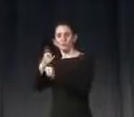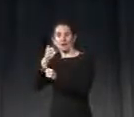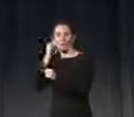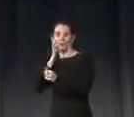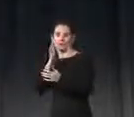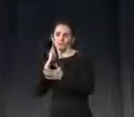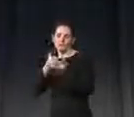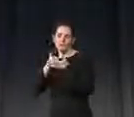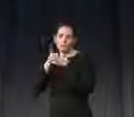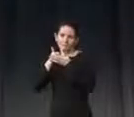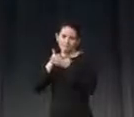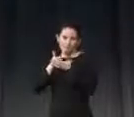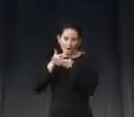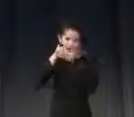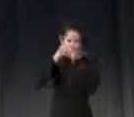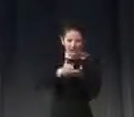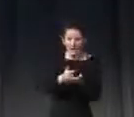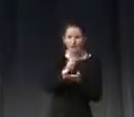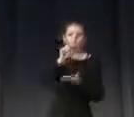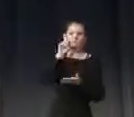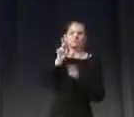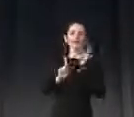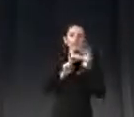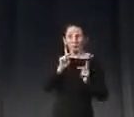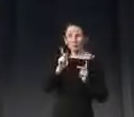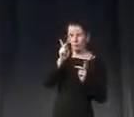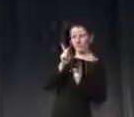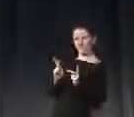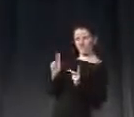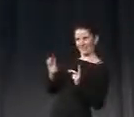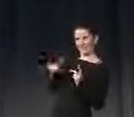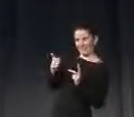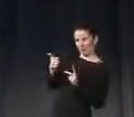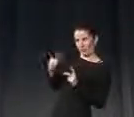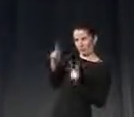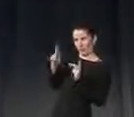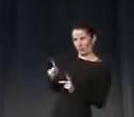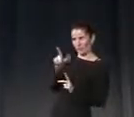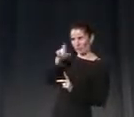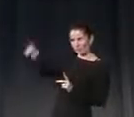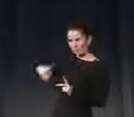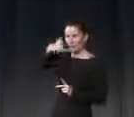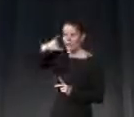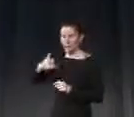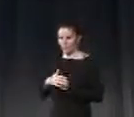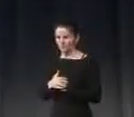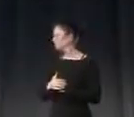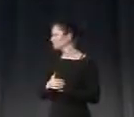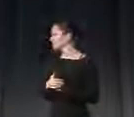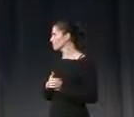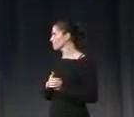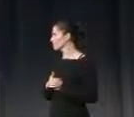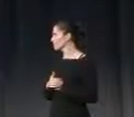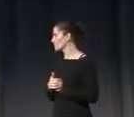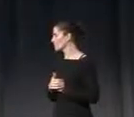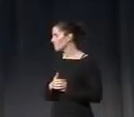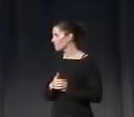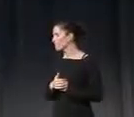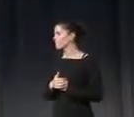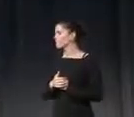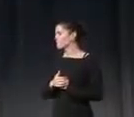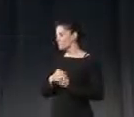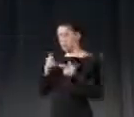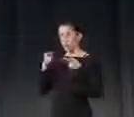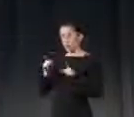end answer it. The telephone spurred what physicist Frederick Hunt called the transducing 1870s, a period